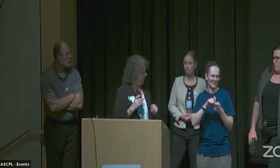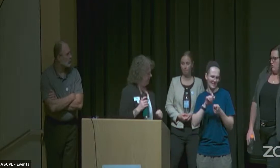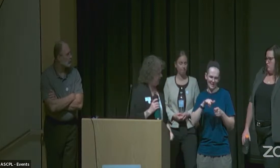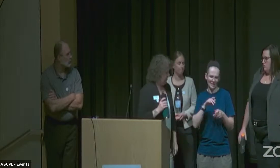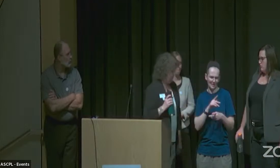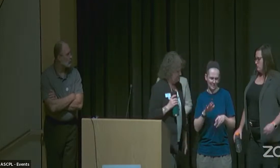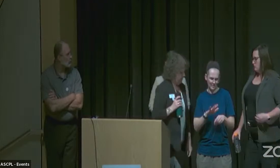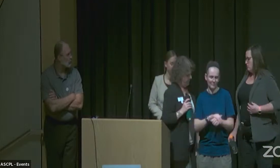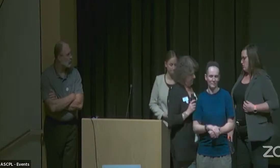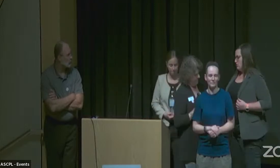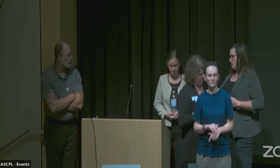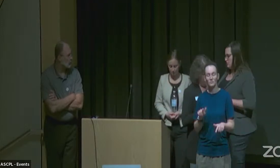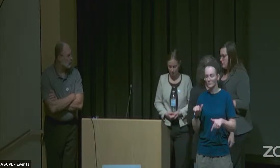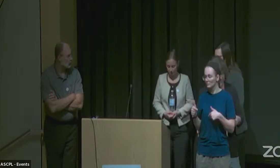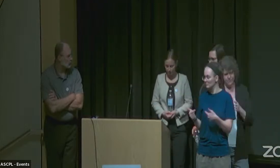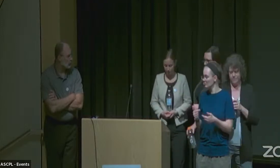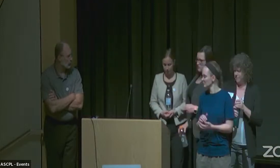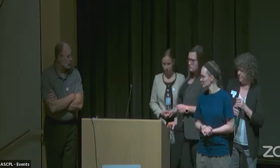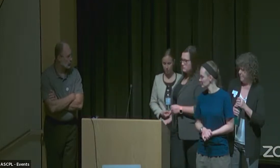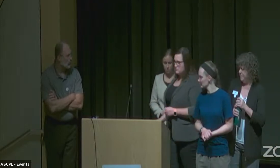then.